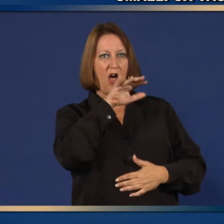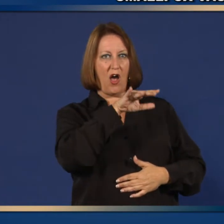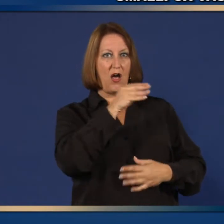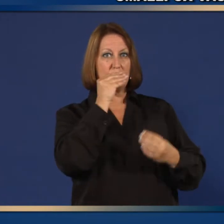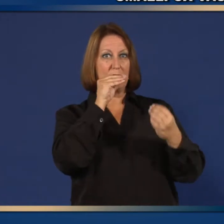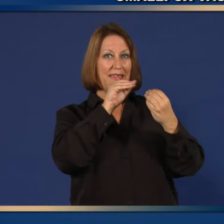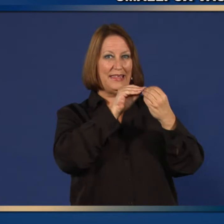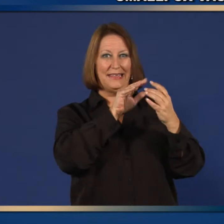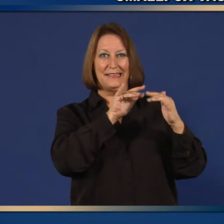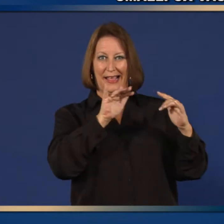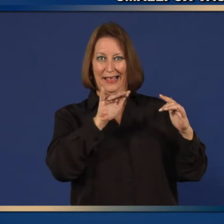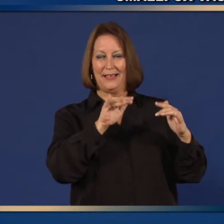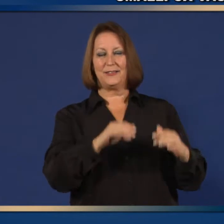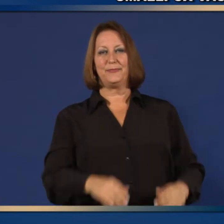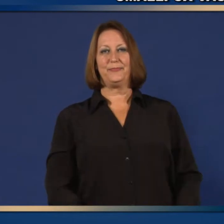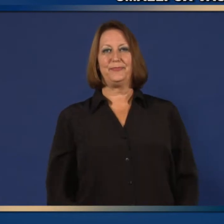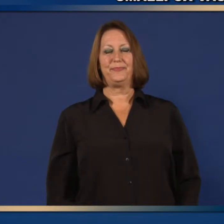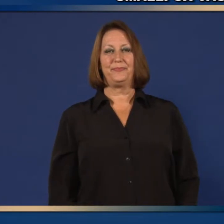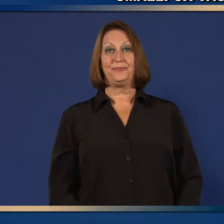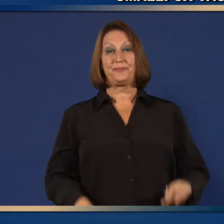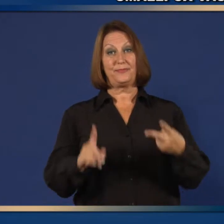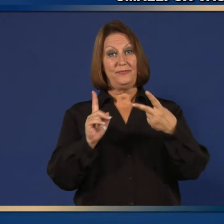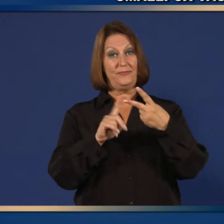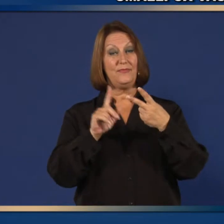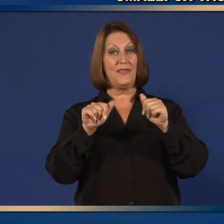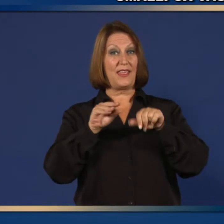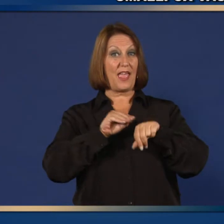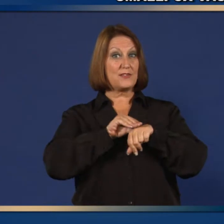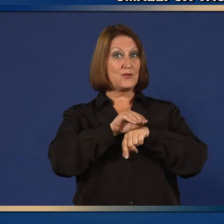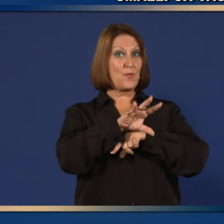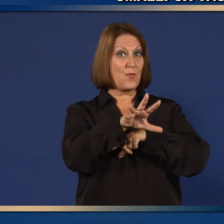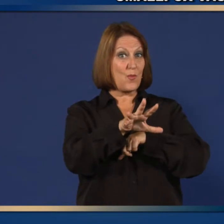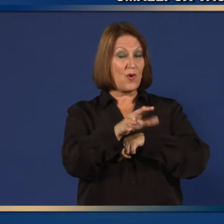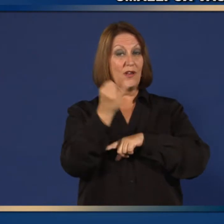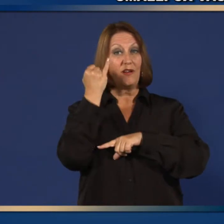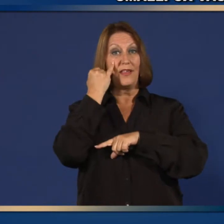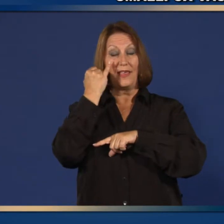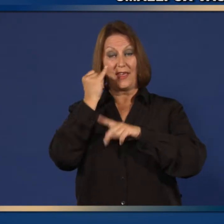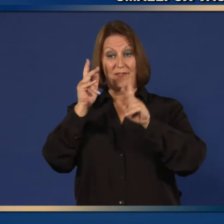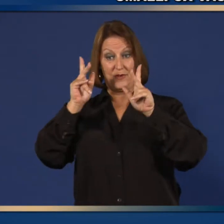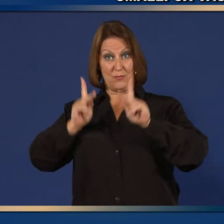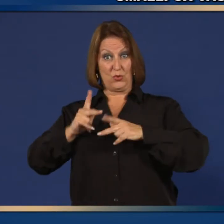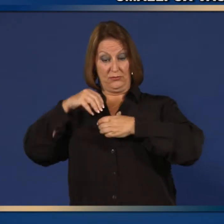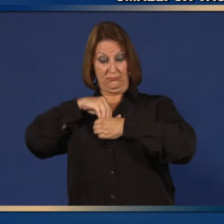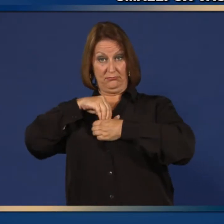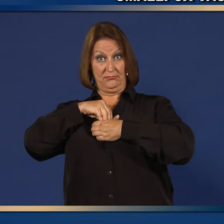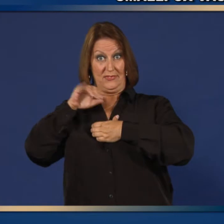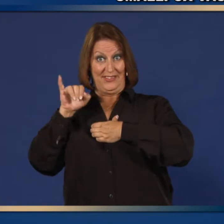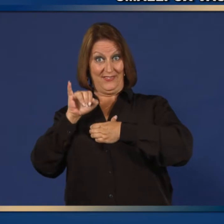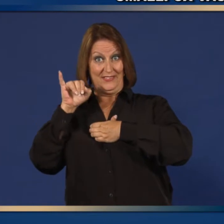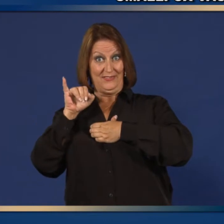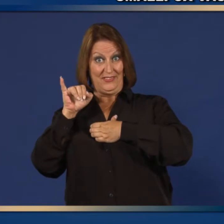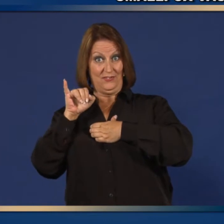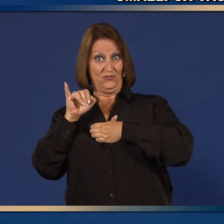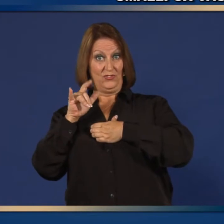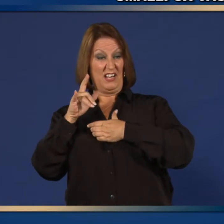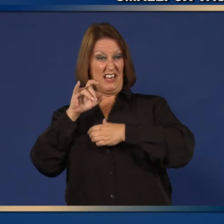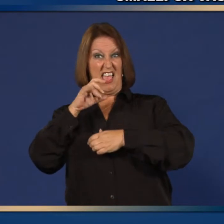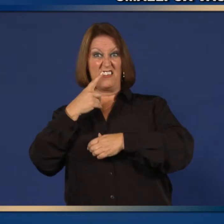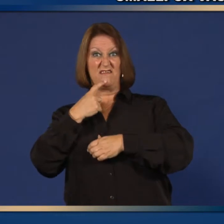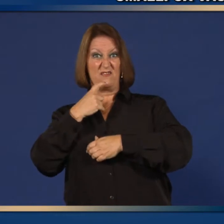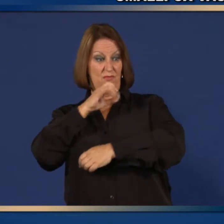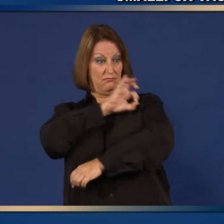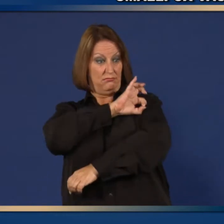Smallpox can also be spread through direct contact with infected body fluids or